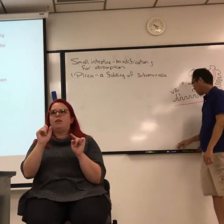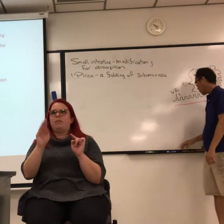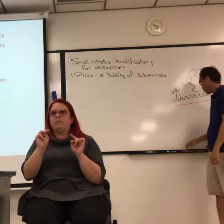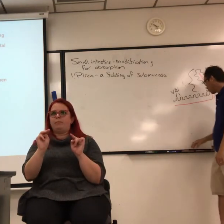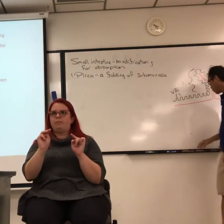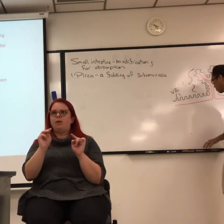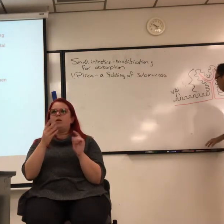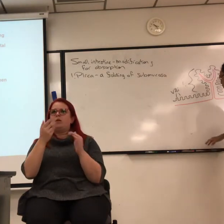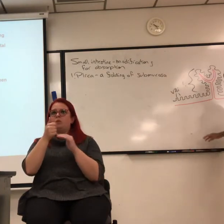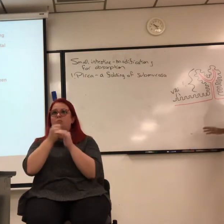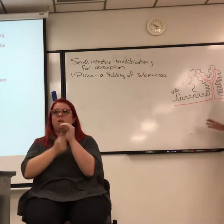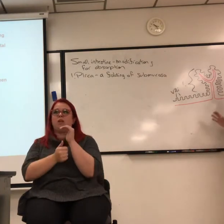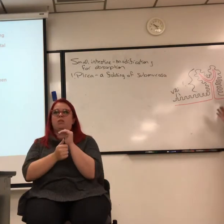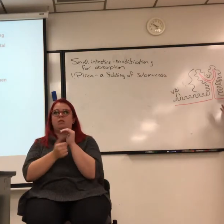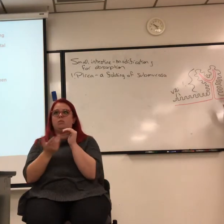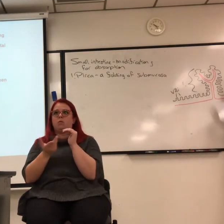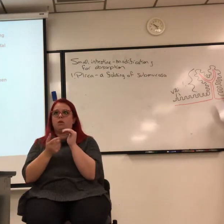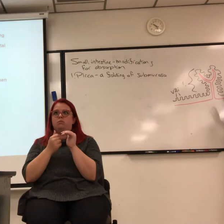epithelium?